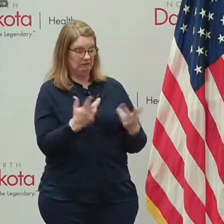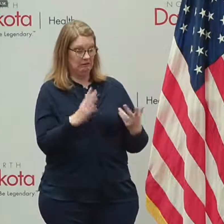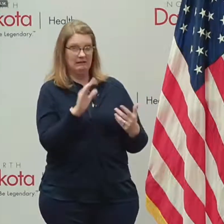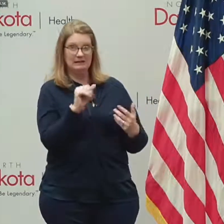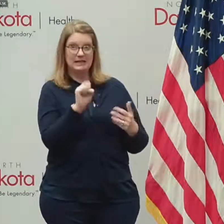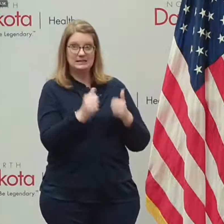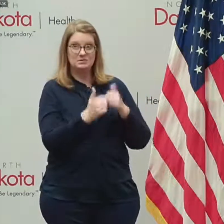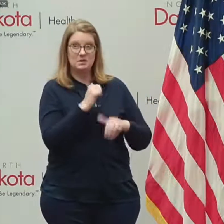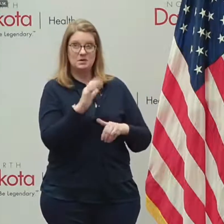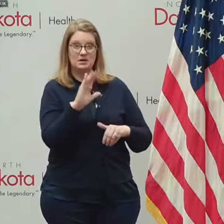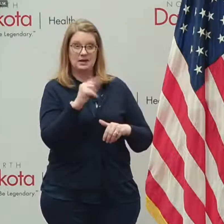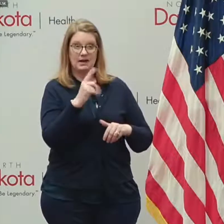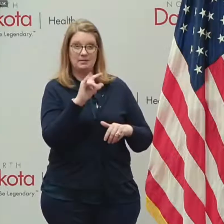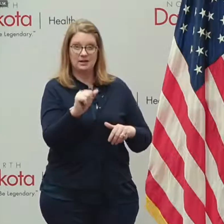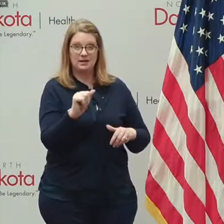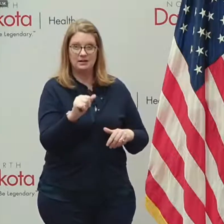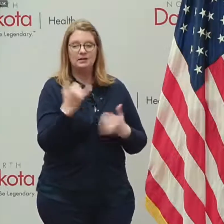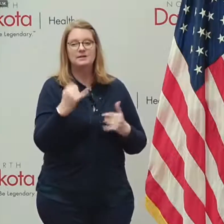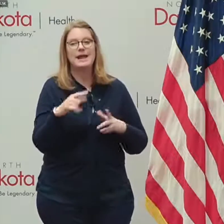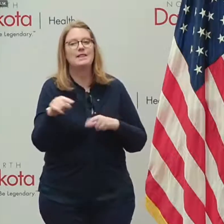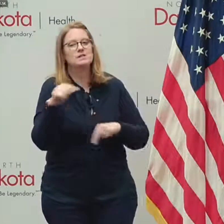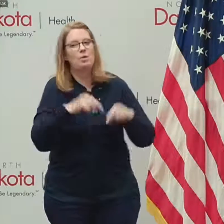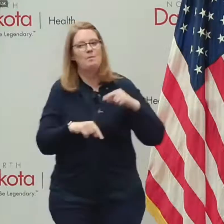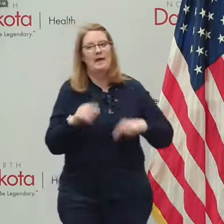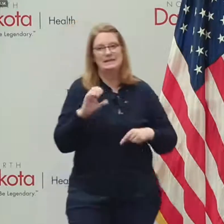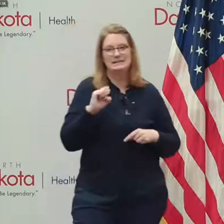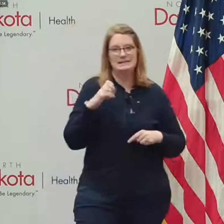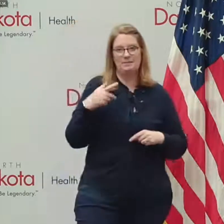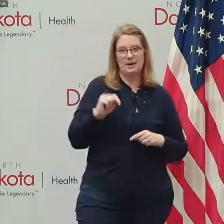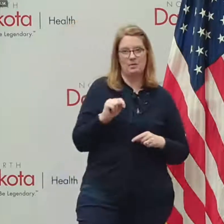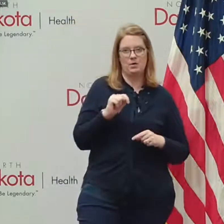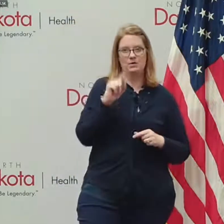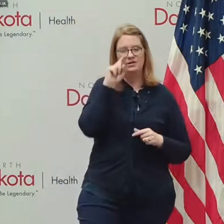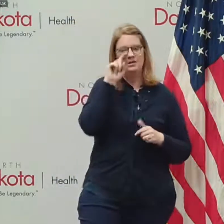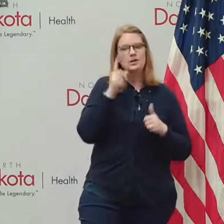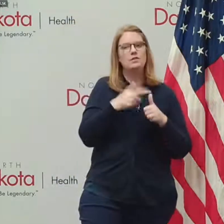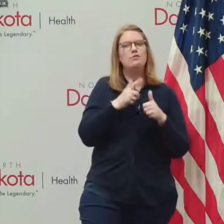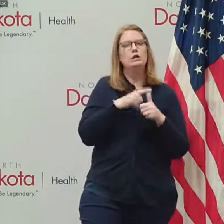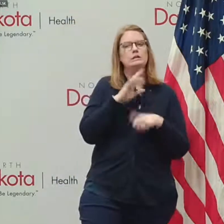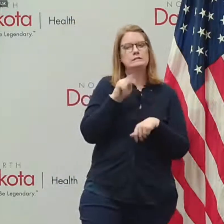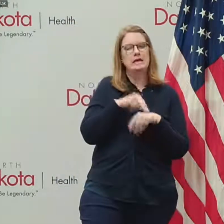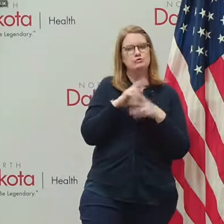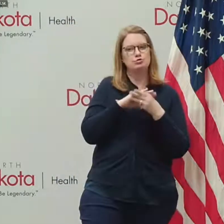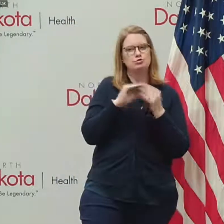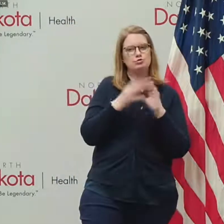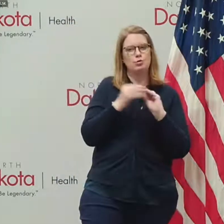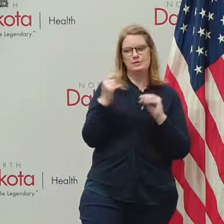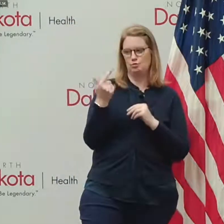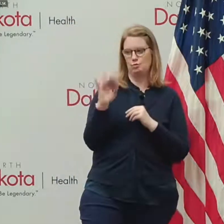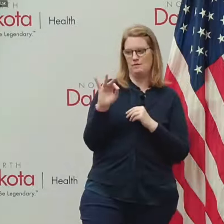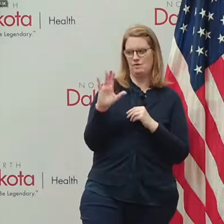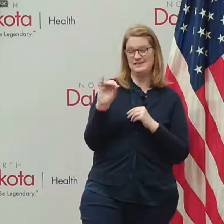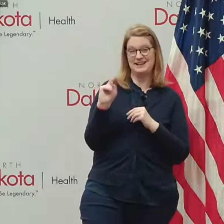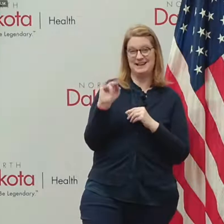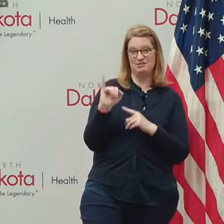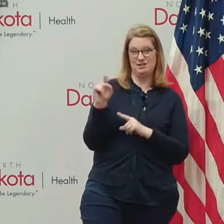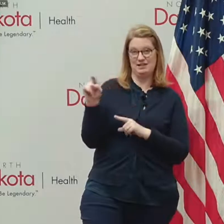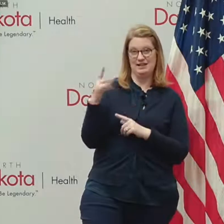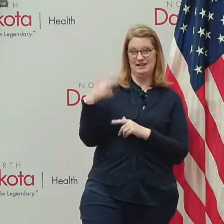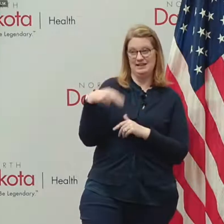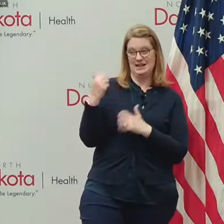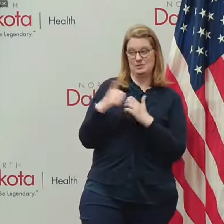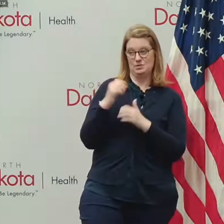capita. I'll take you back to September. The first national story I saw was Grand Forks County being the highest per